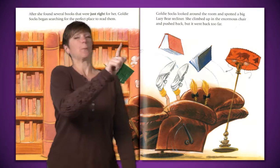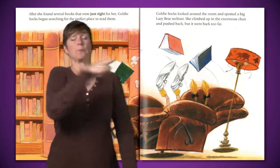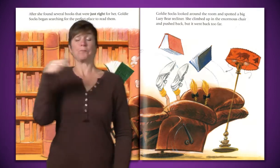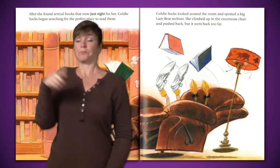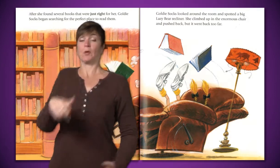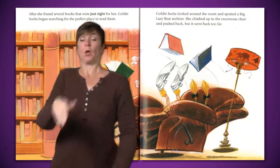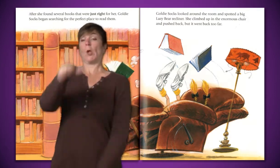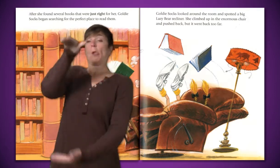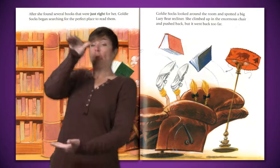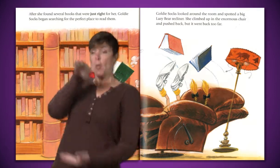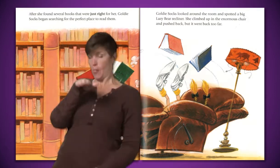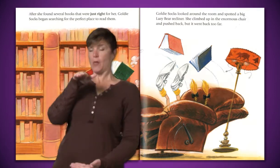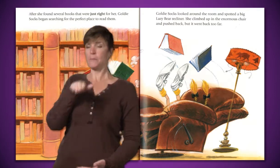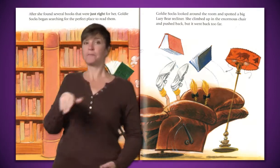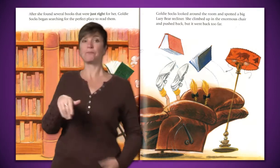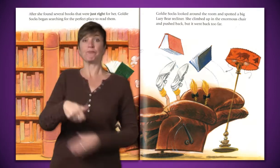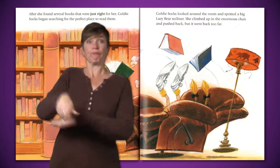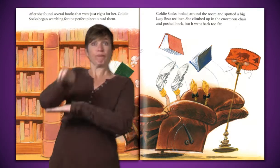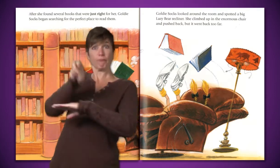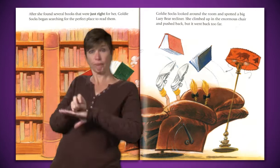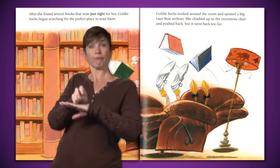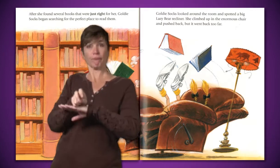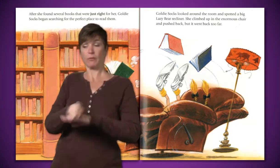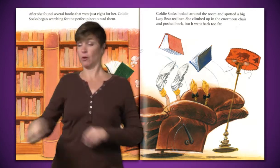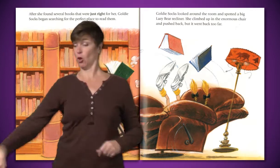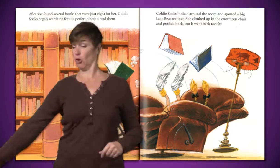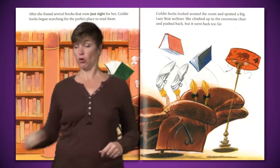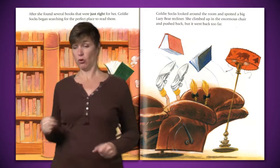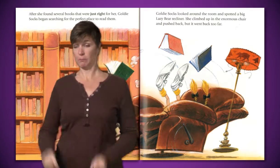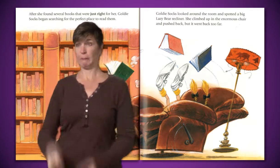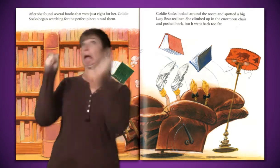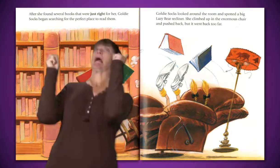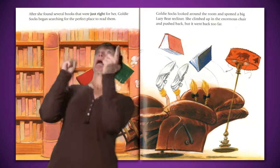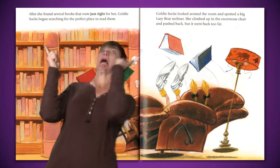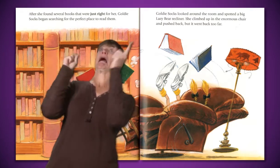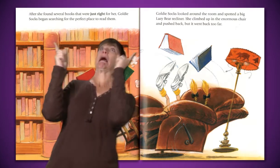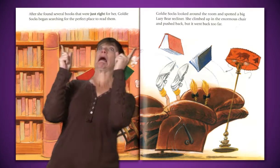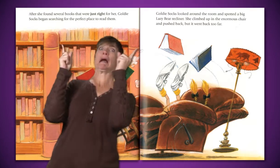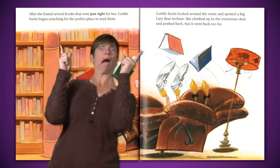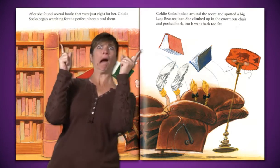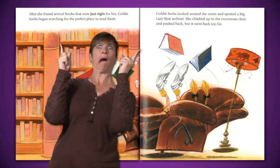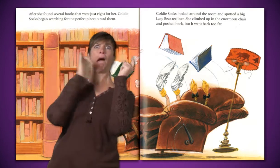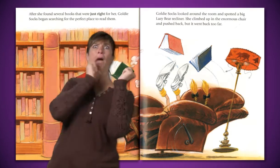climbed up in the enormous chair and pushed back, but it went back too far.